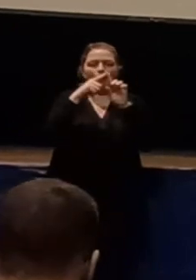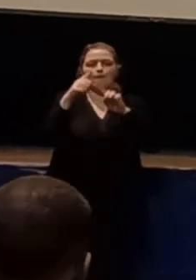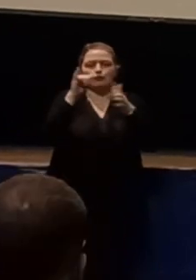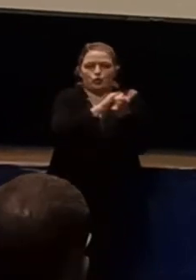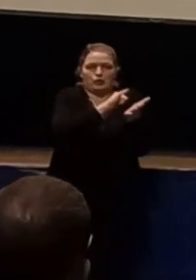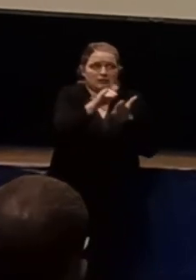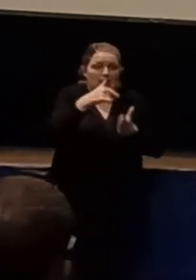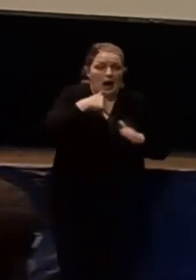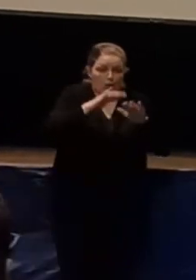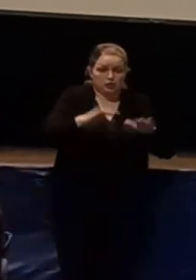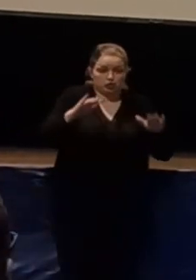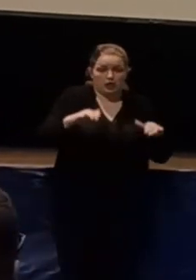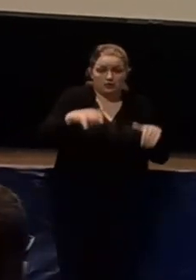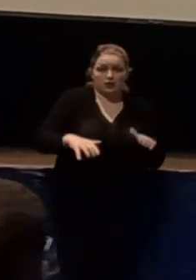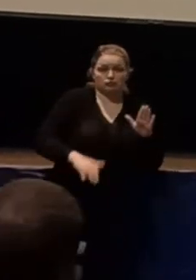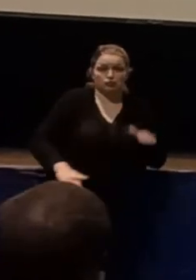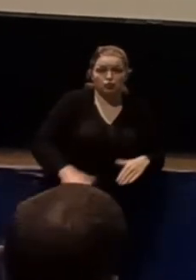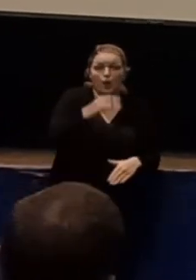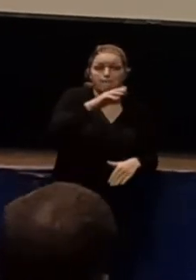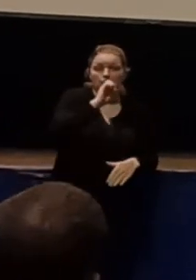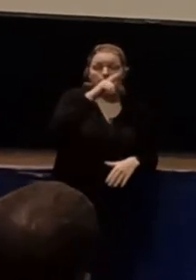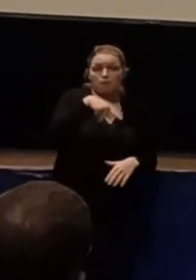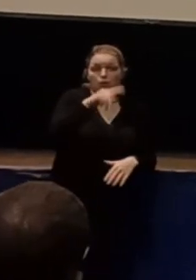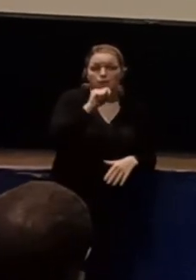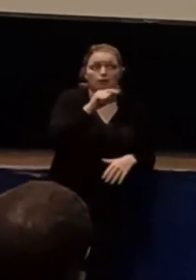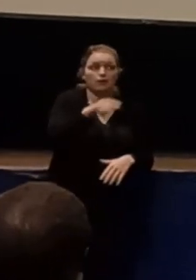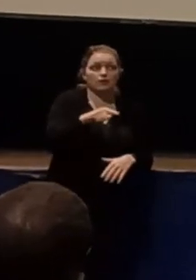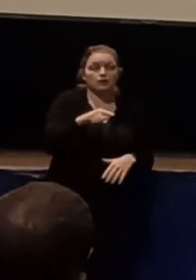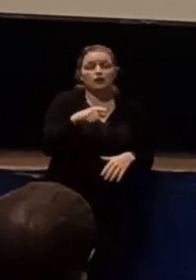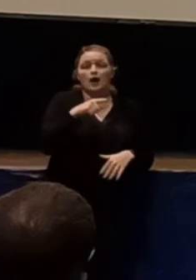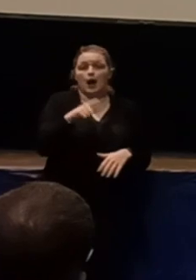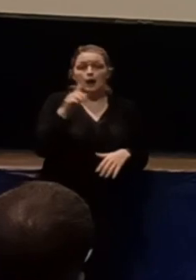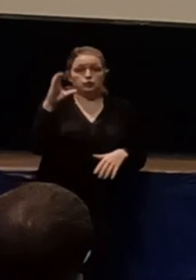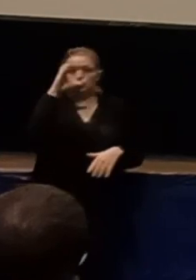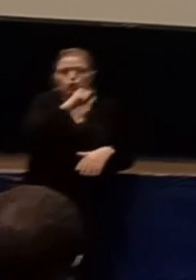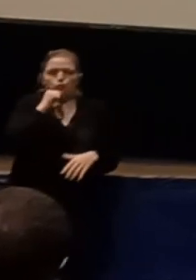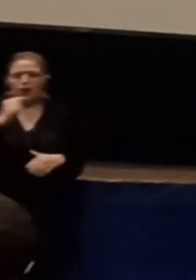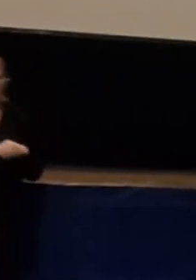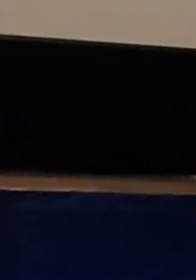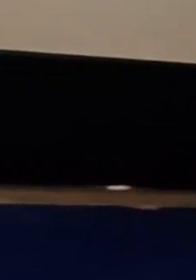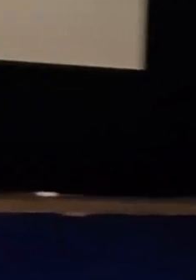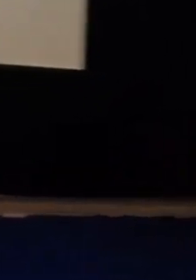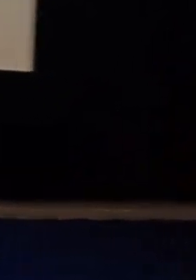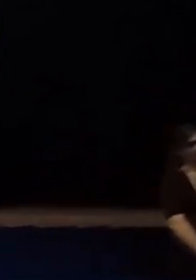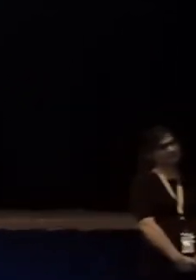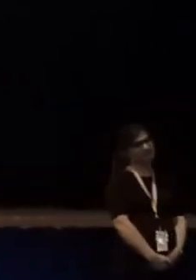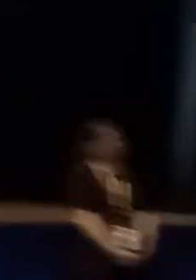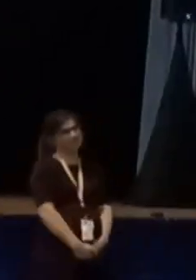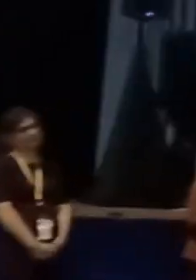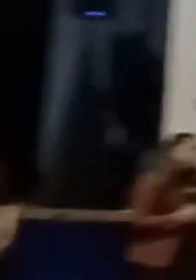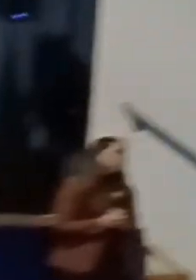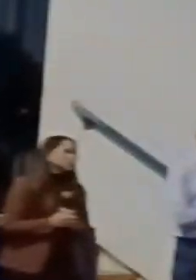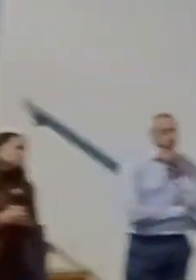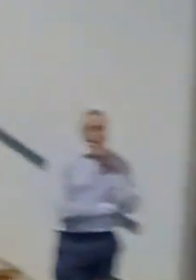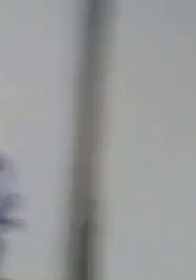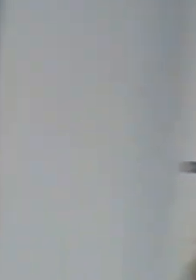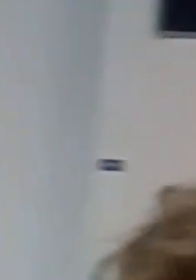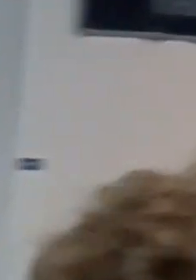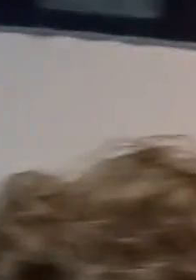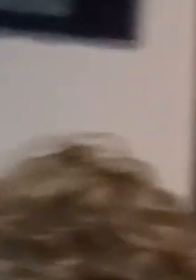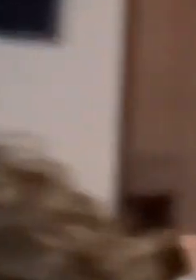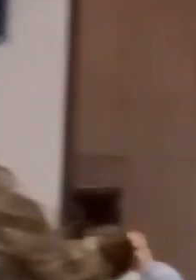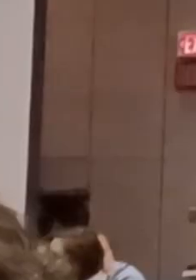a child who grew up in an apartment, in dignified apartments. I assume that we're not building slums here. I would love to see 15 stories